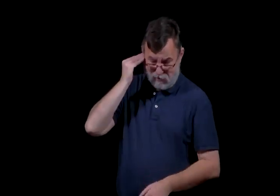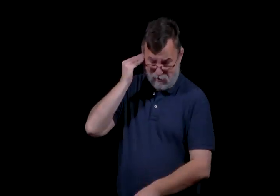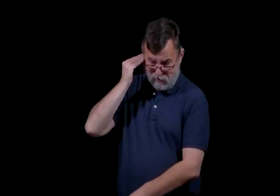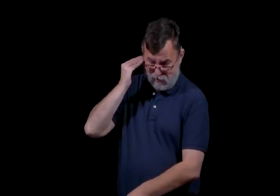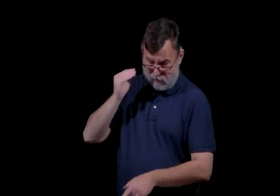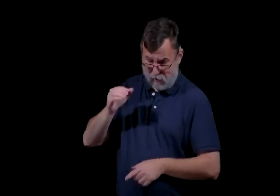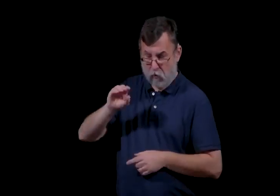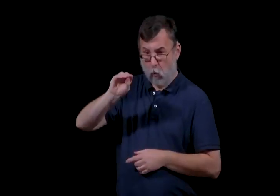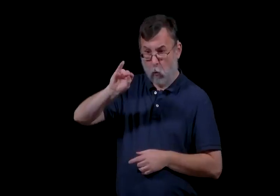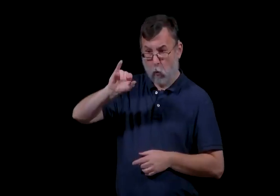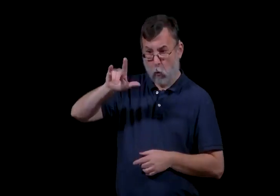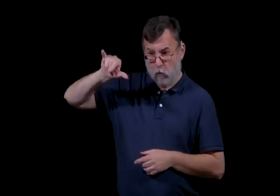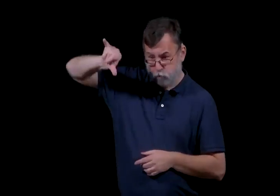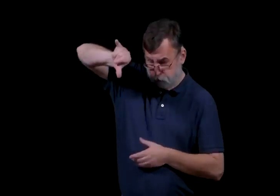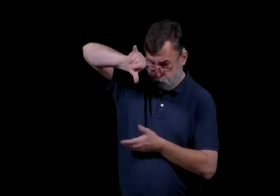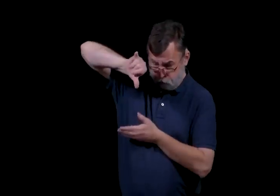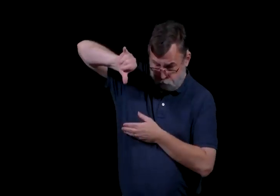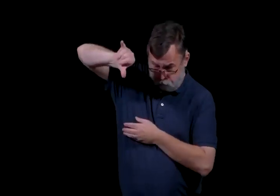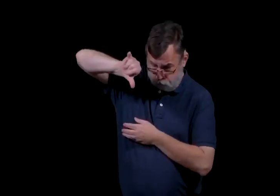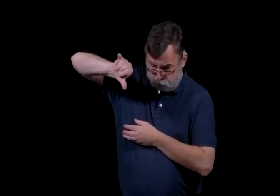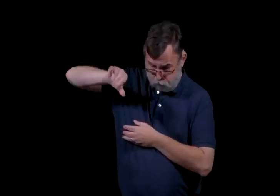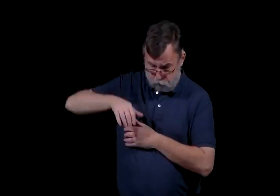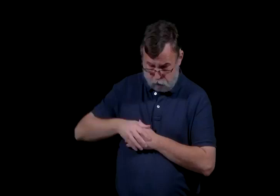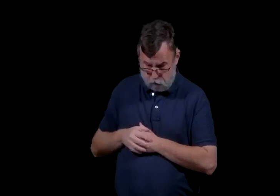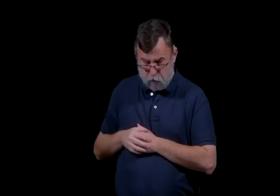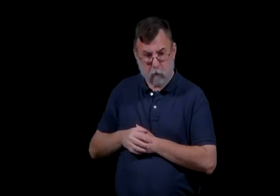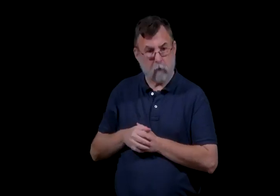When you anoint someone's head with oil,